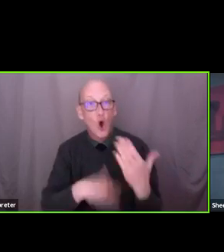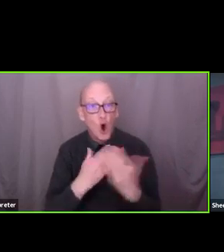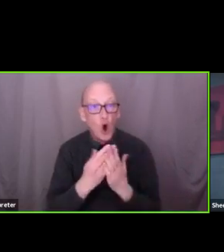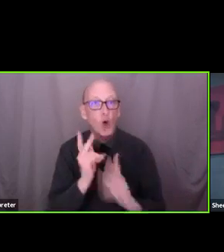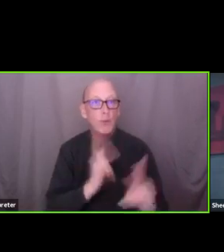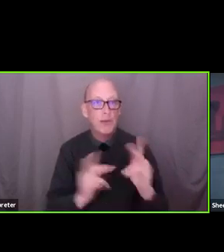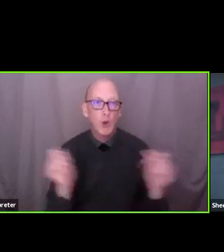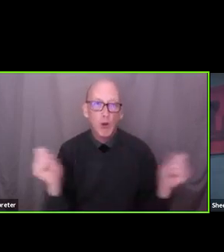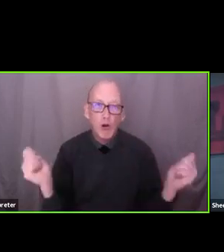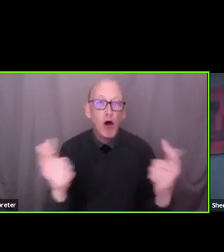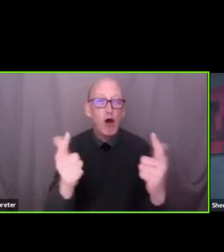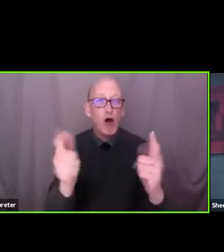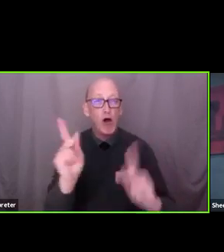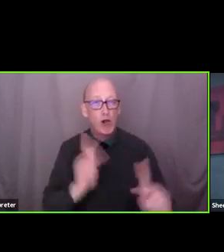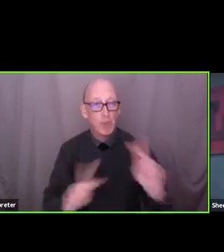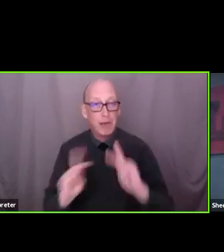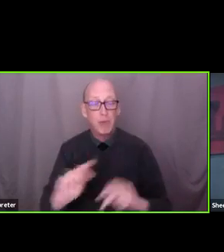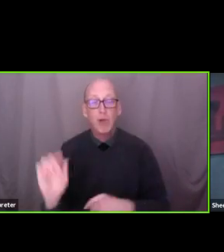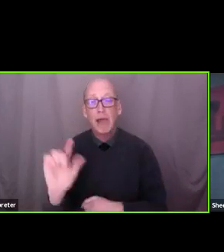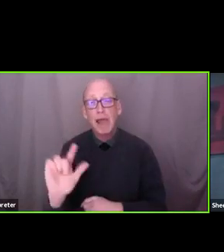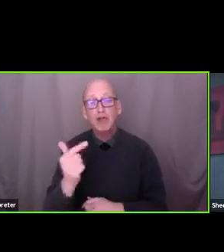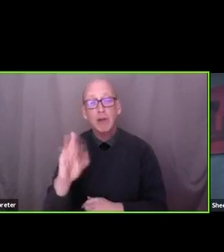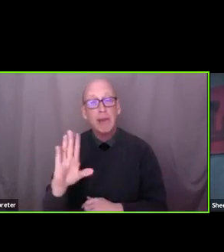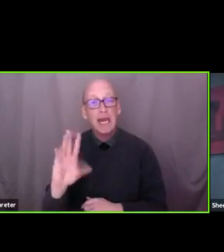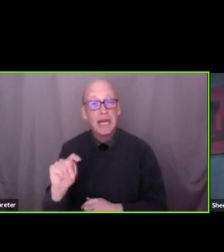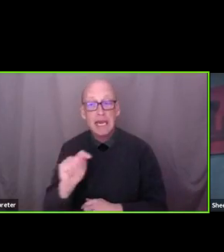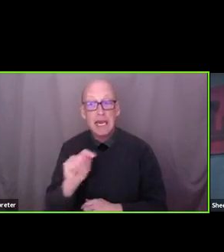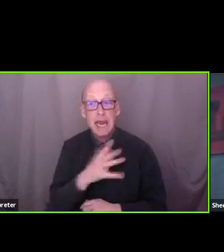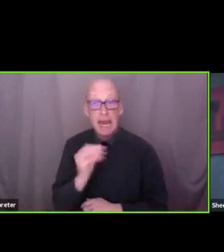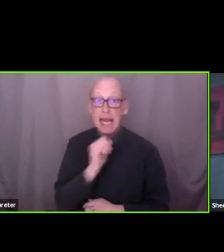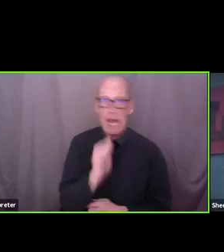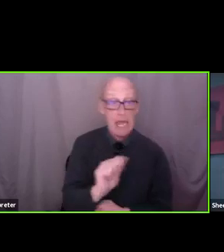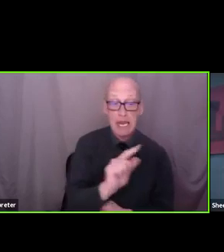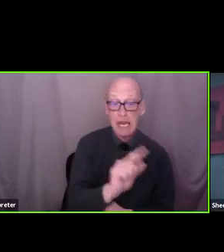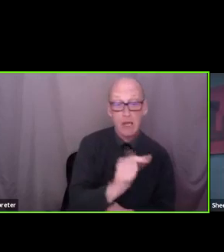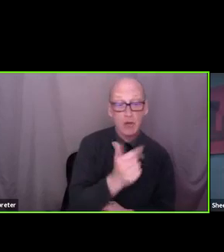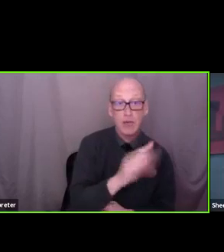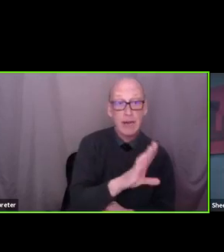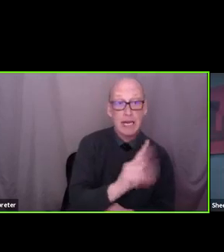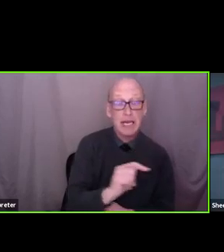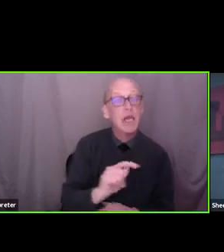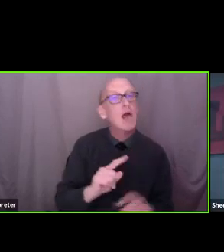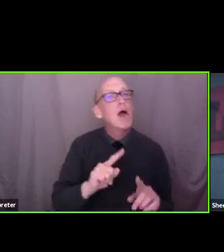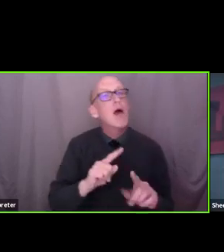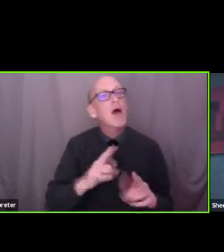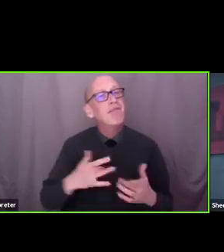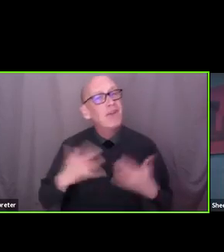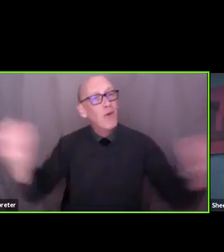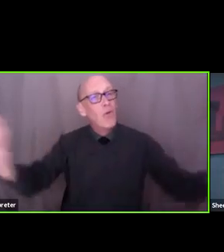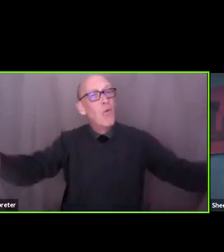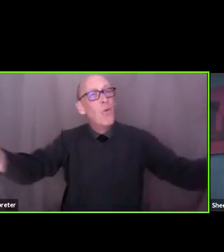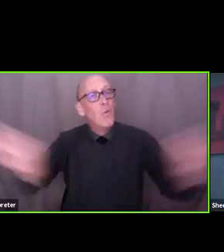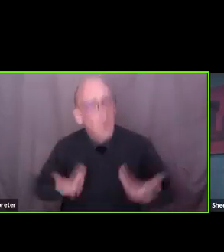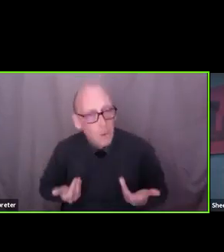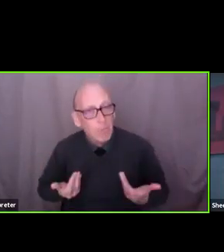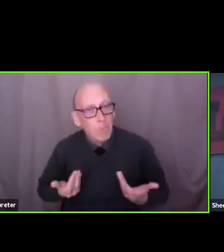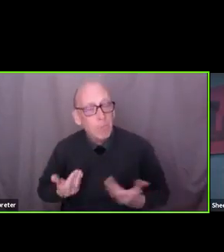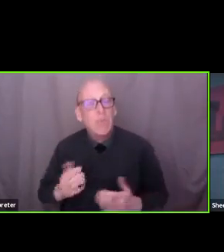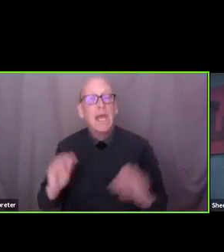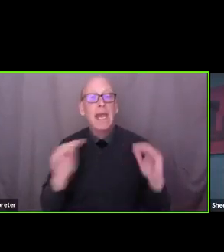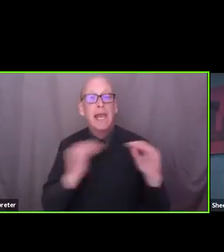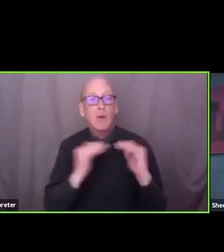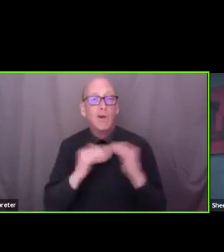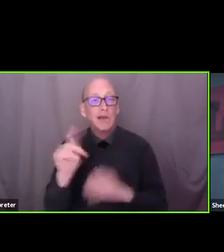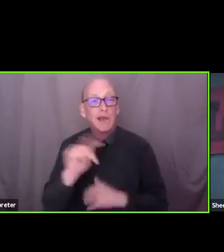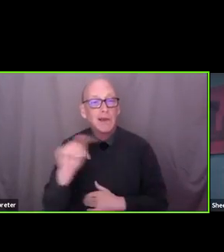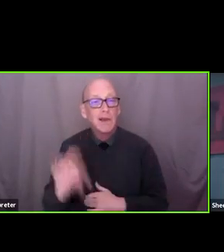people in the LGBT community and not in the LGBT community feel welcome. And I think that's one of the things that Equality Toledo is definitely going to